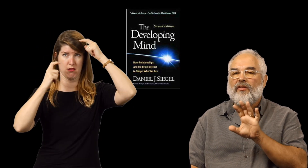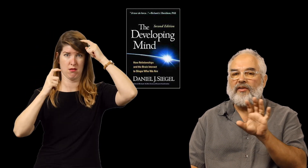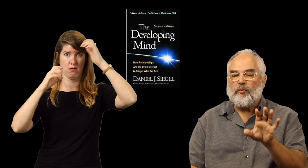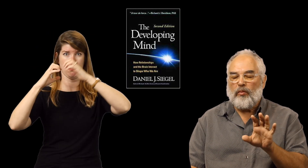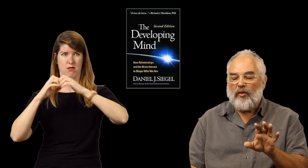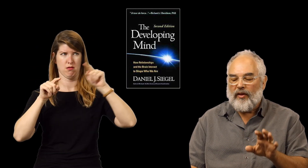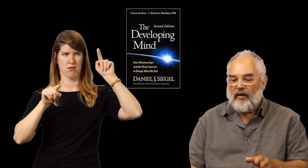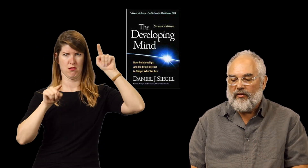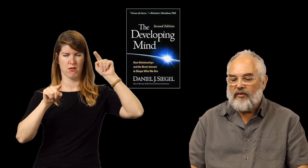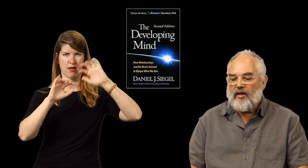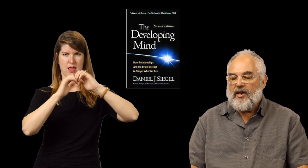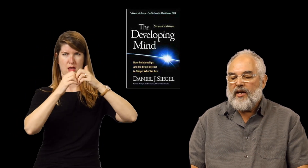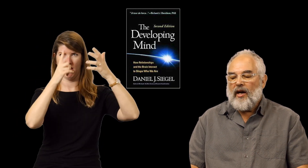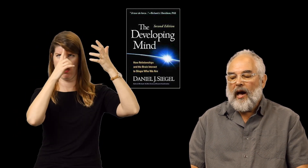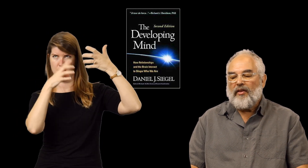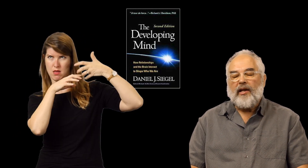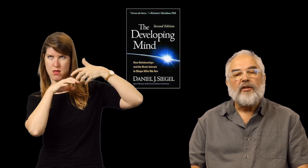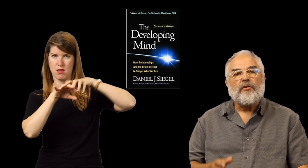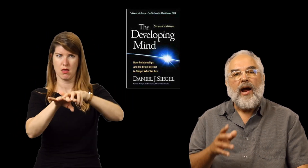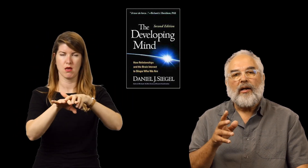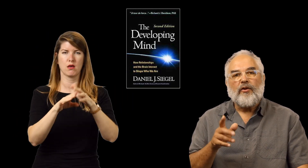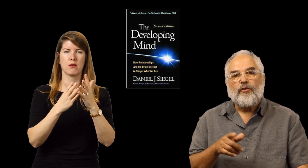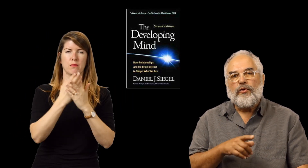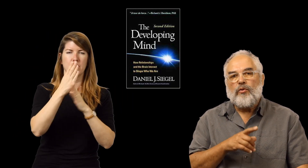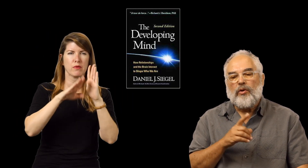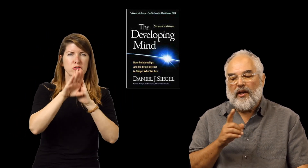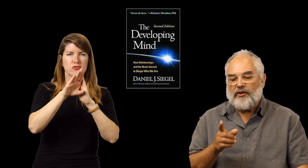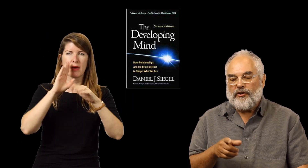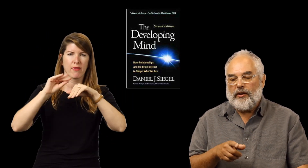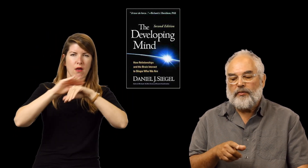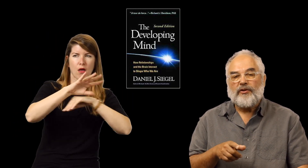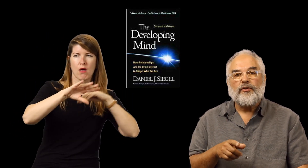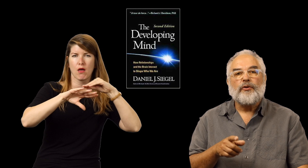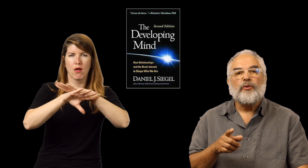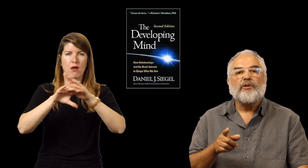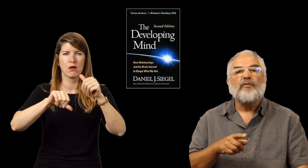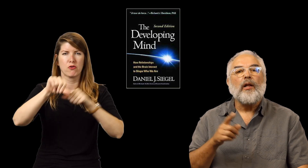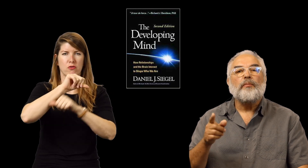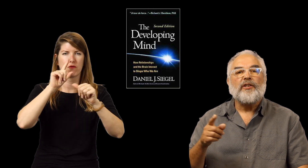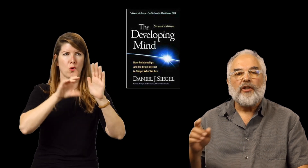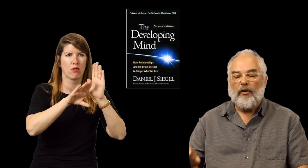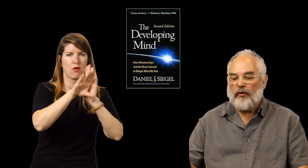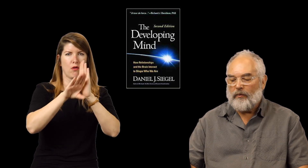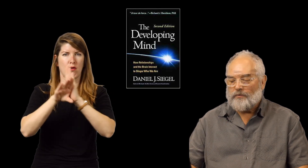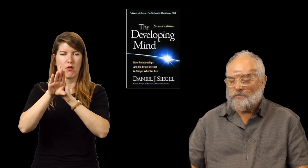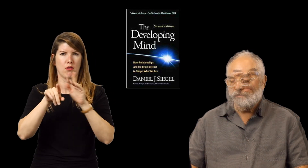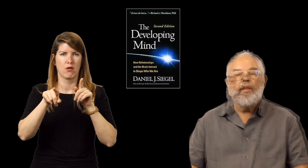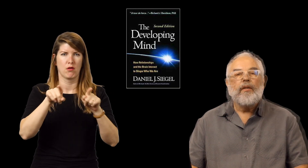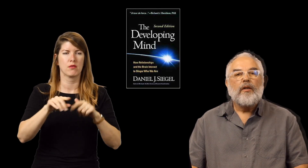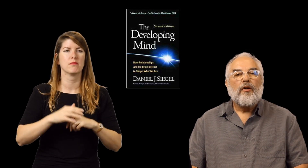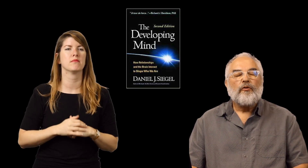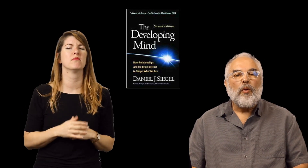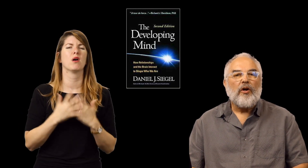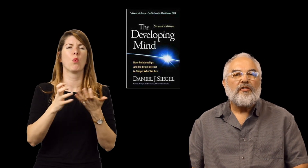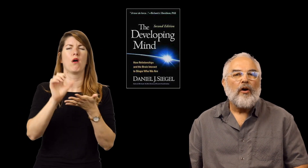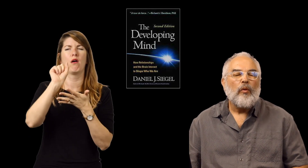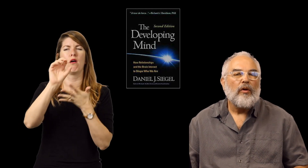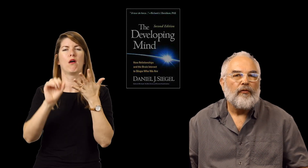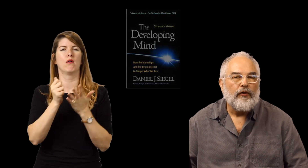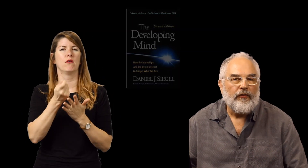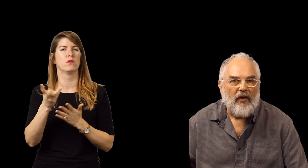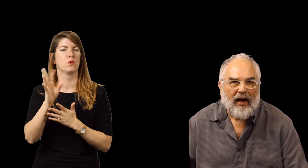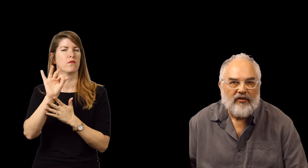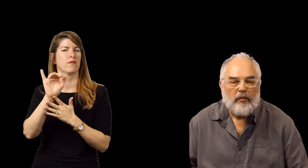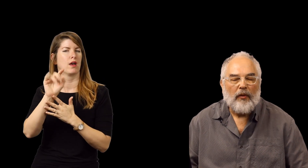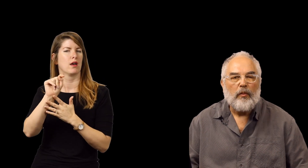different but inseparable things, how they interact through relationships to develop each other. So I want to start